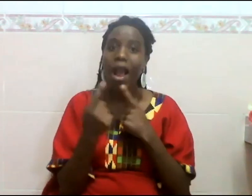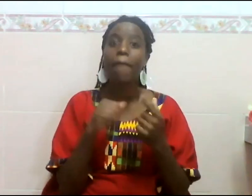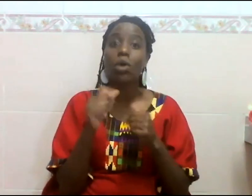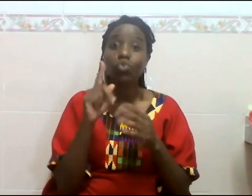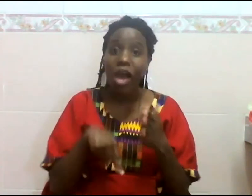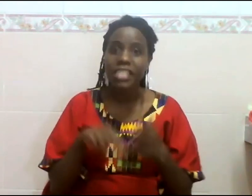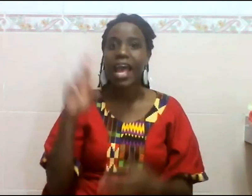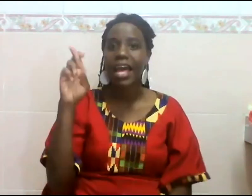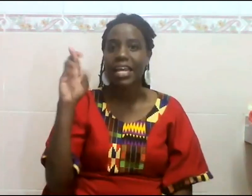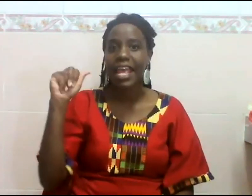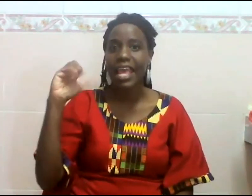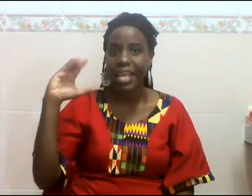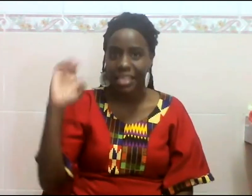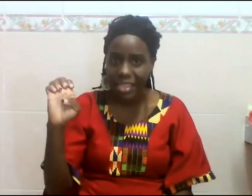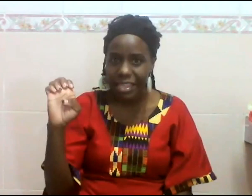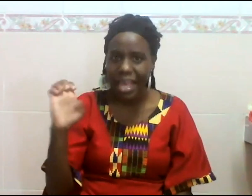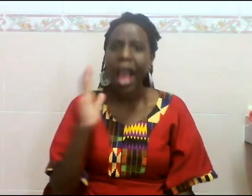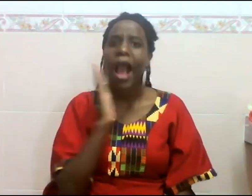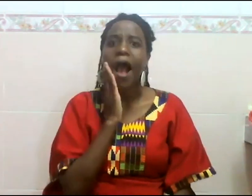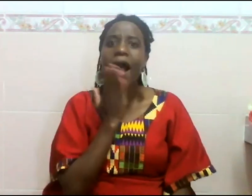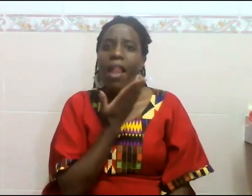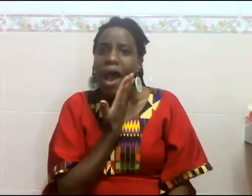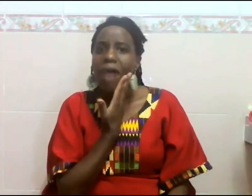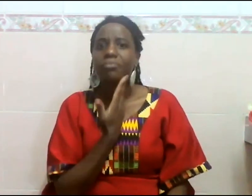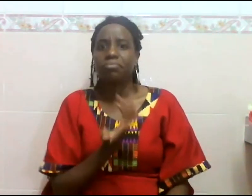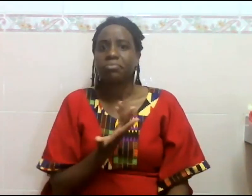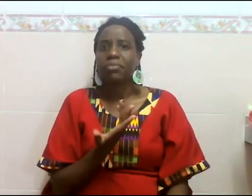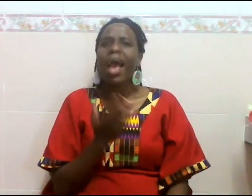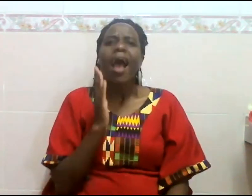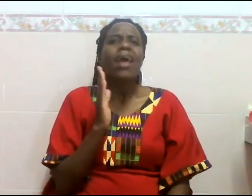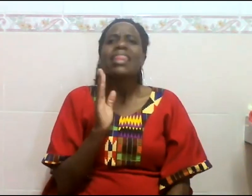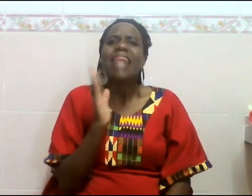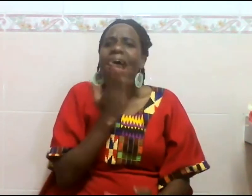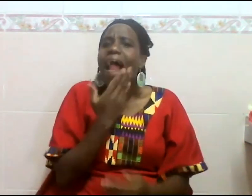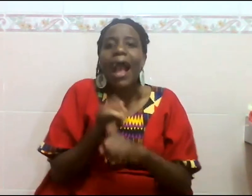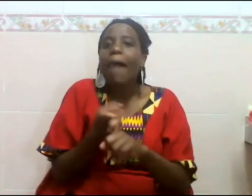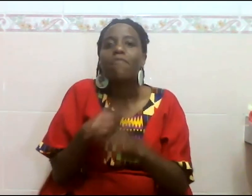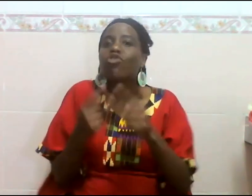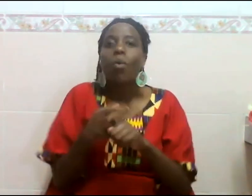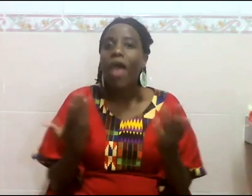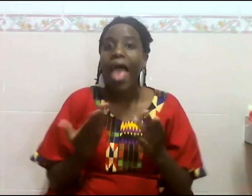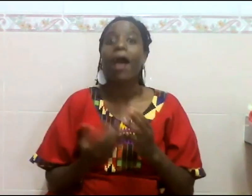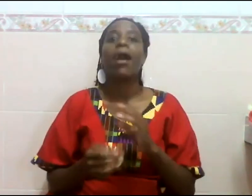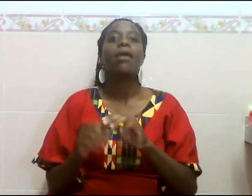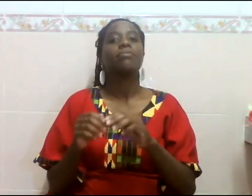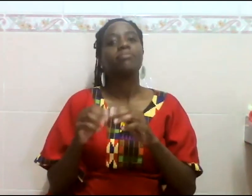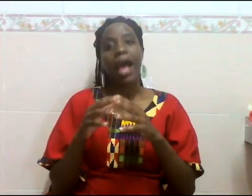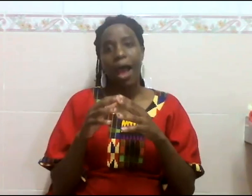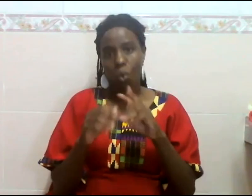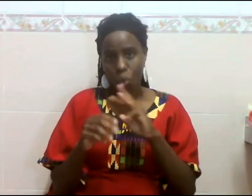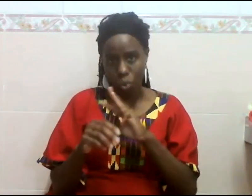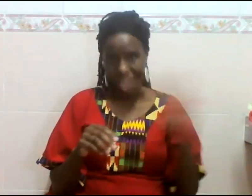that a lot of the carving up of Africa was done by Westerners too, and pitting people against each other. And so a lot